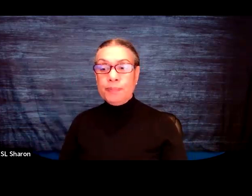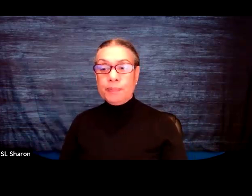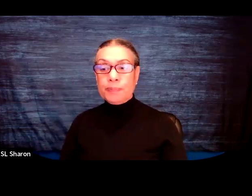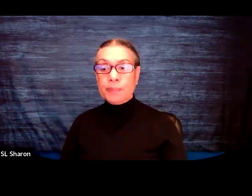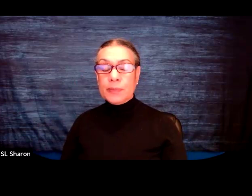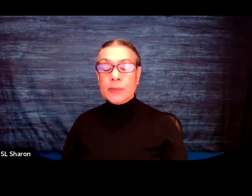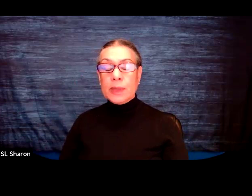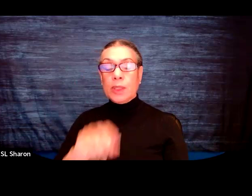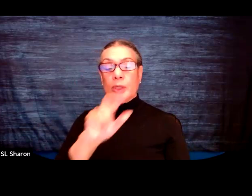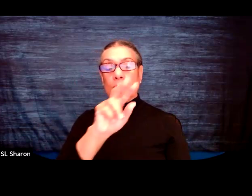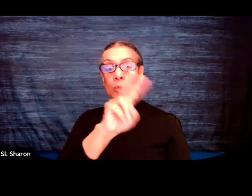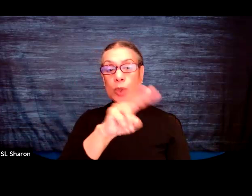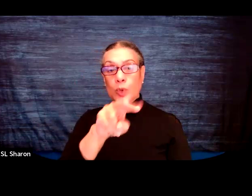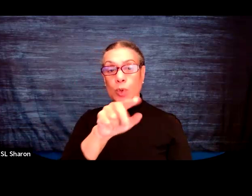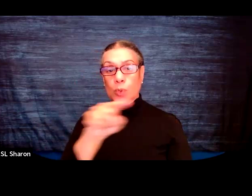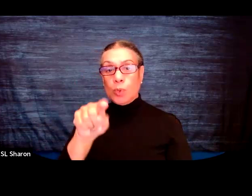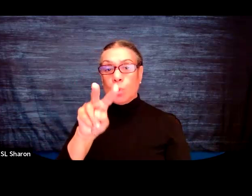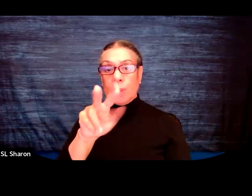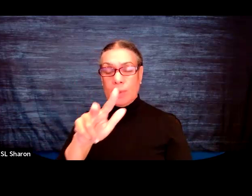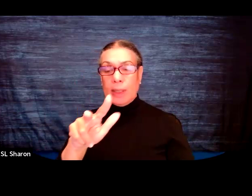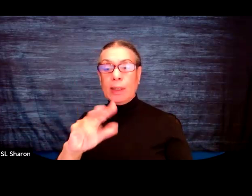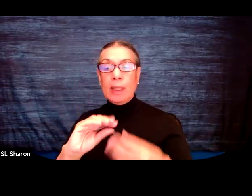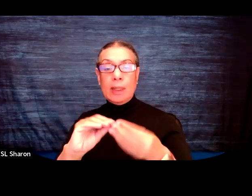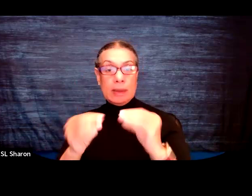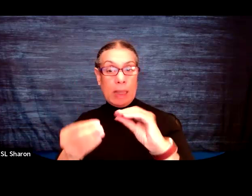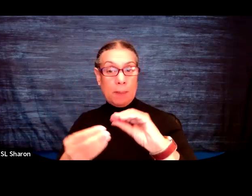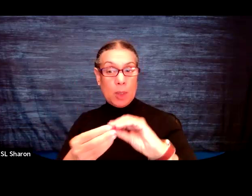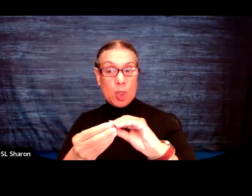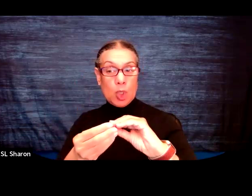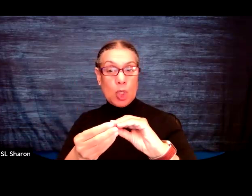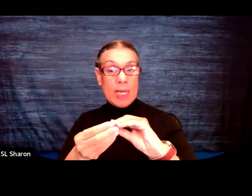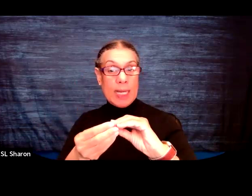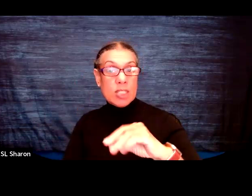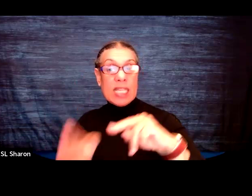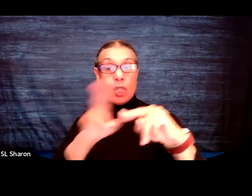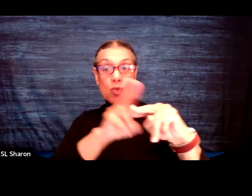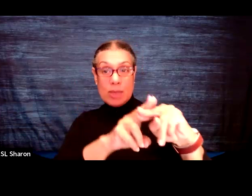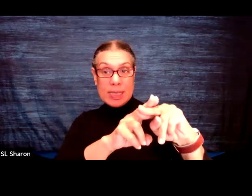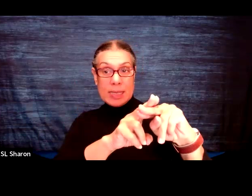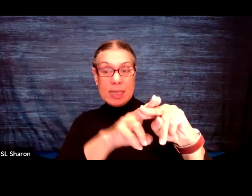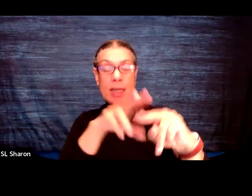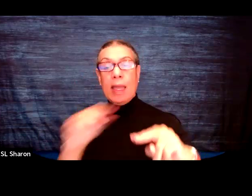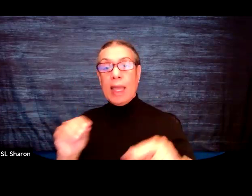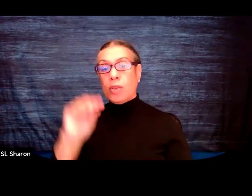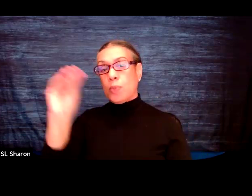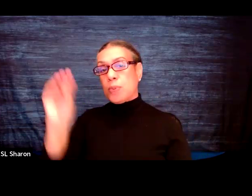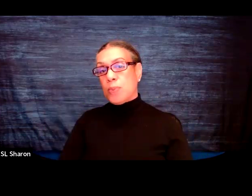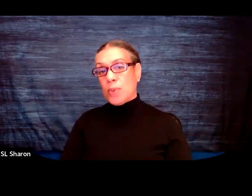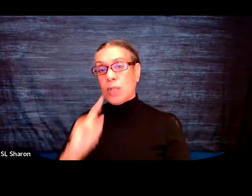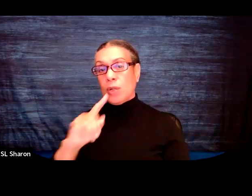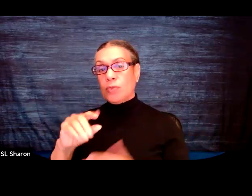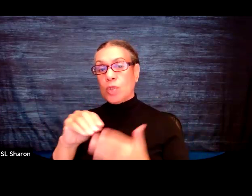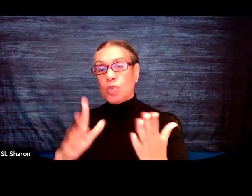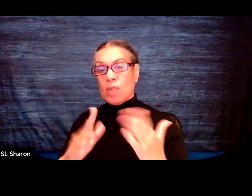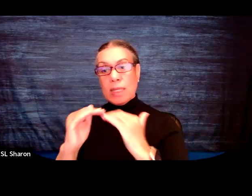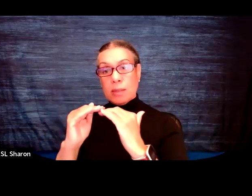Since 22-23, the total number of grade 7 applicants has slightly ticked up, and the proportion of BPS applicants has